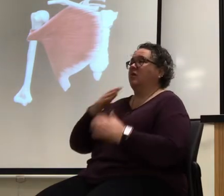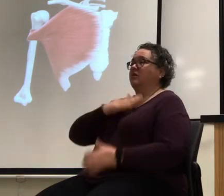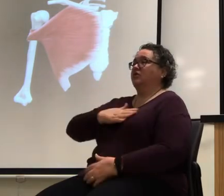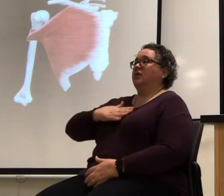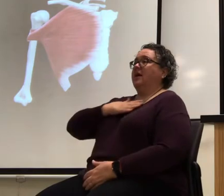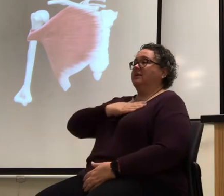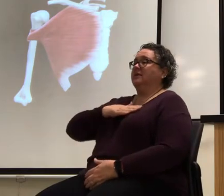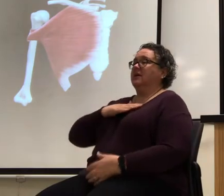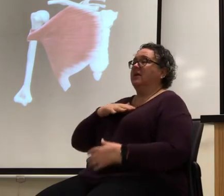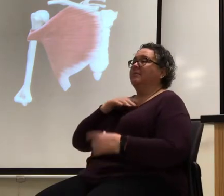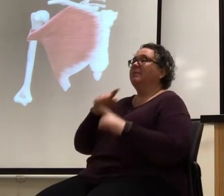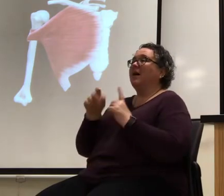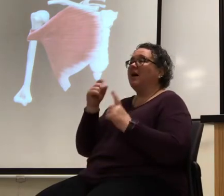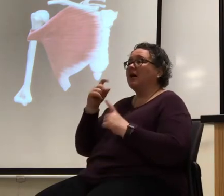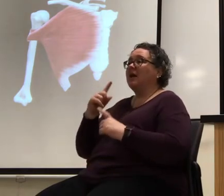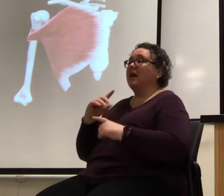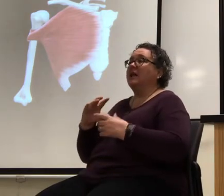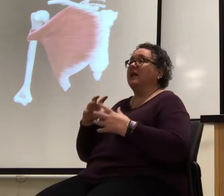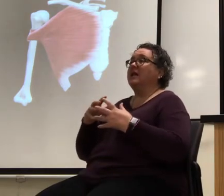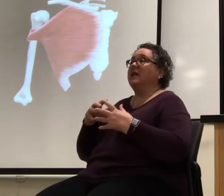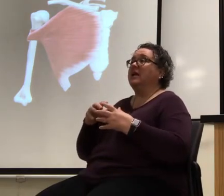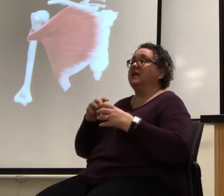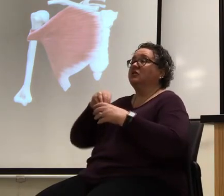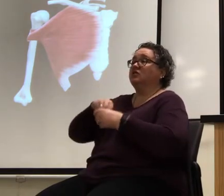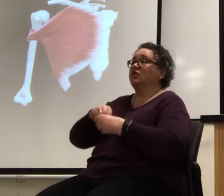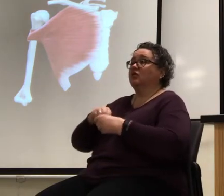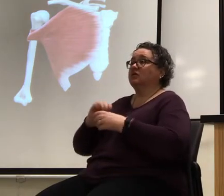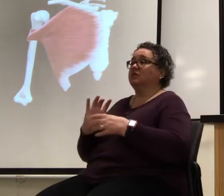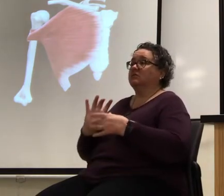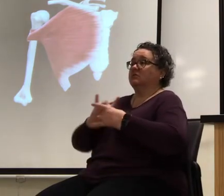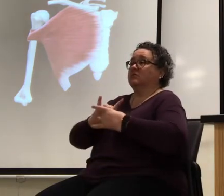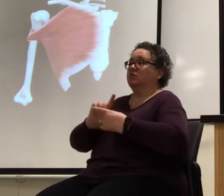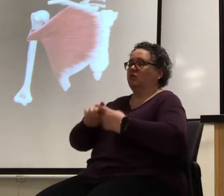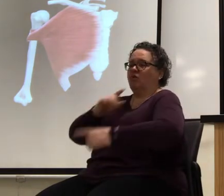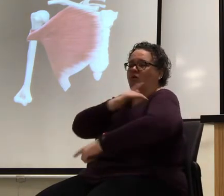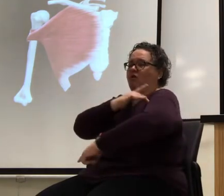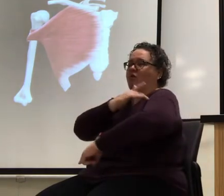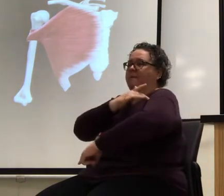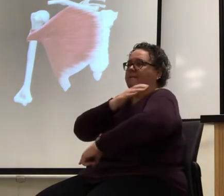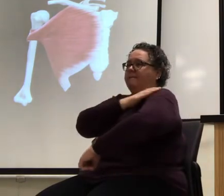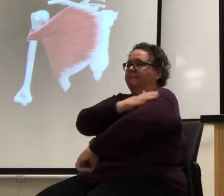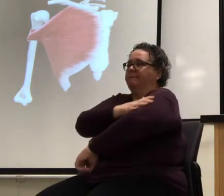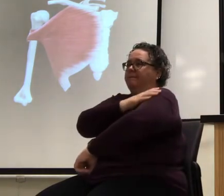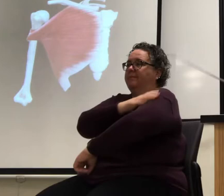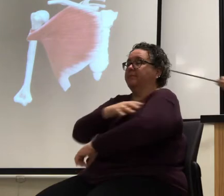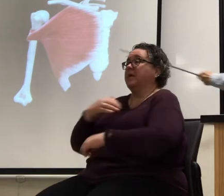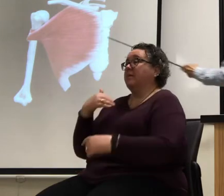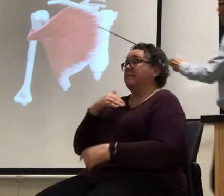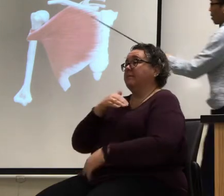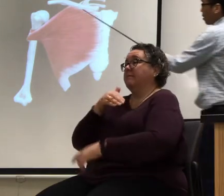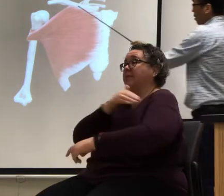It inserts on the arm. This muscle has origins,